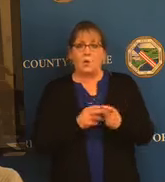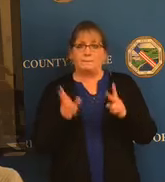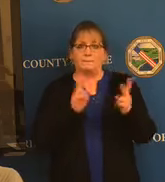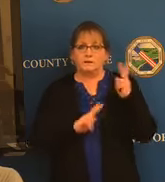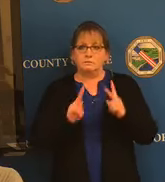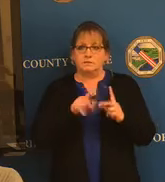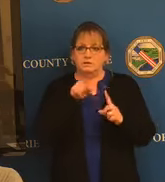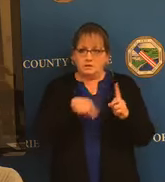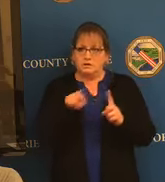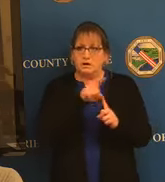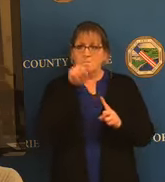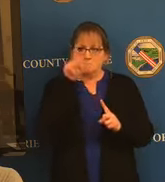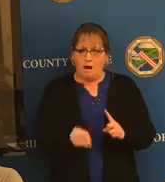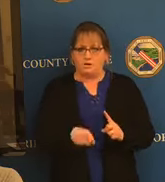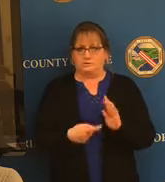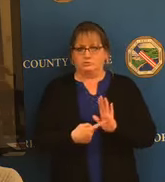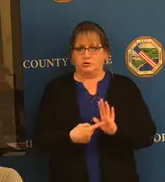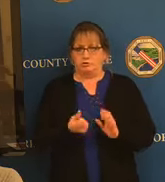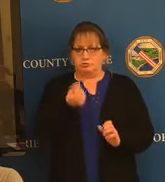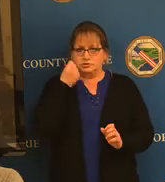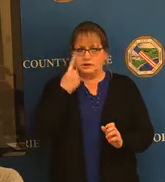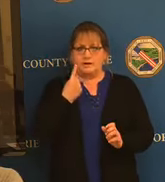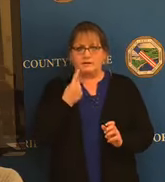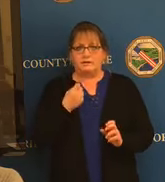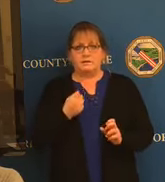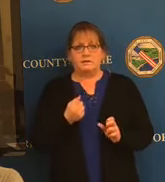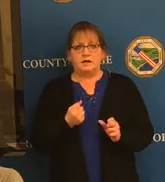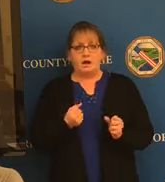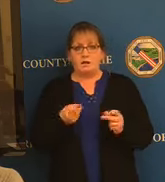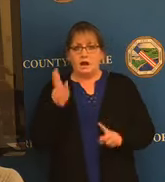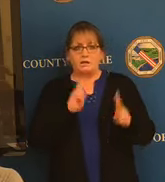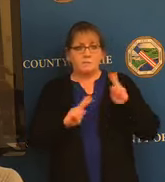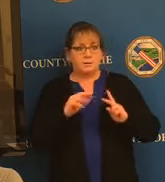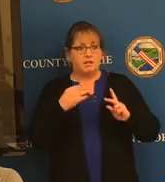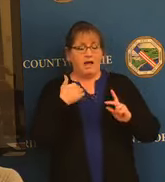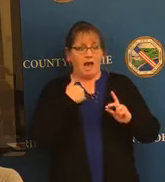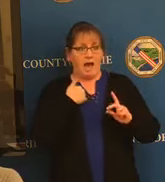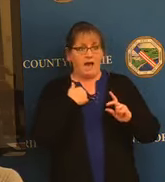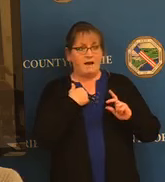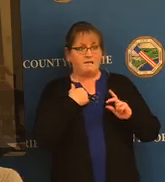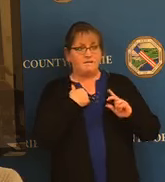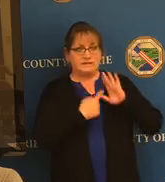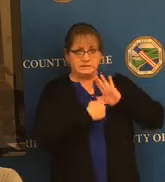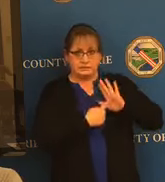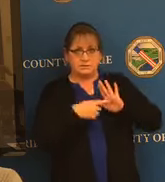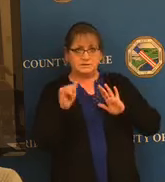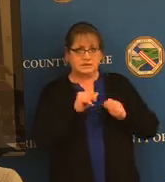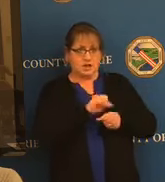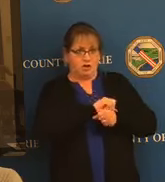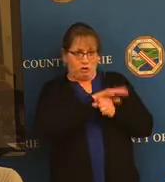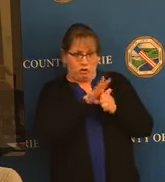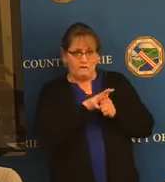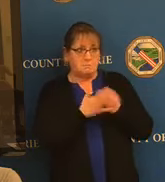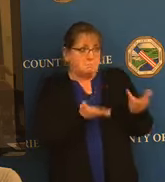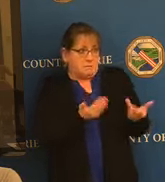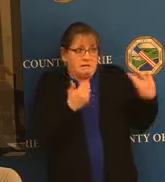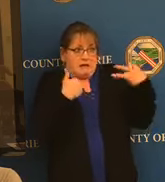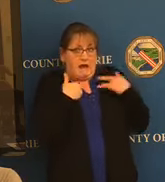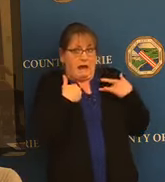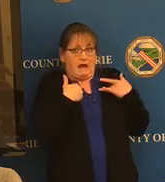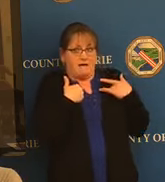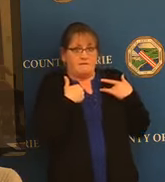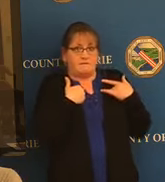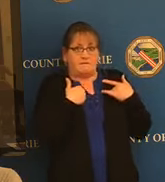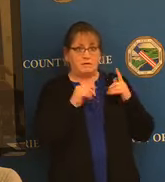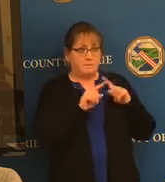that there are a lot of folks who have symptoms like COVID-19. They may have COVID-19. There are